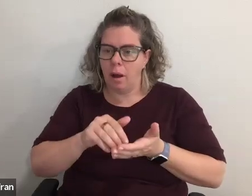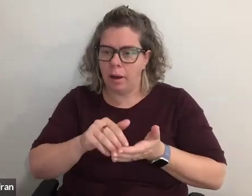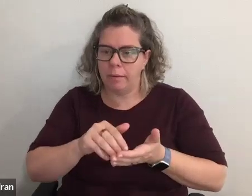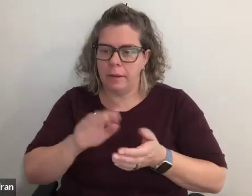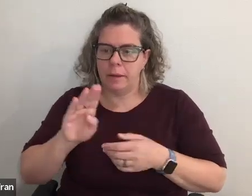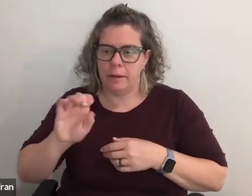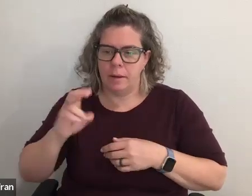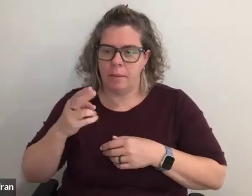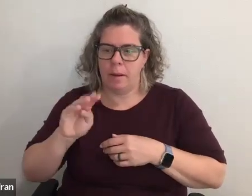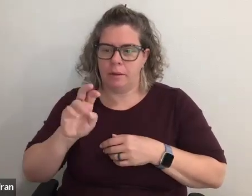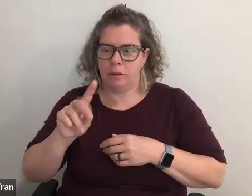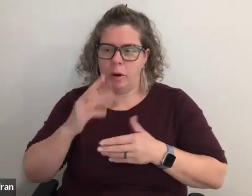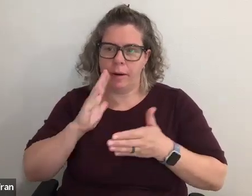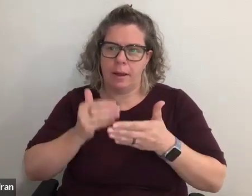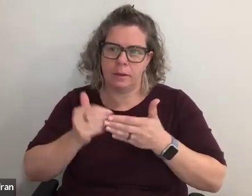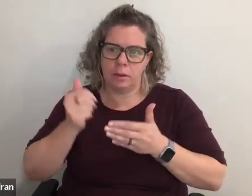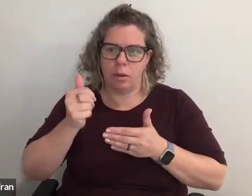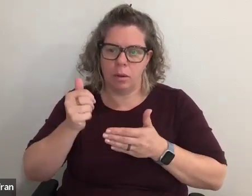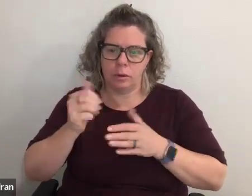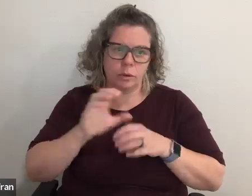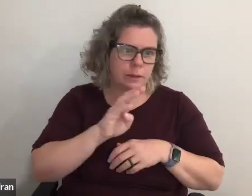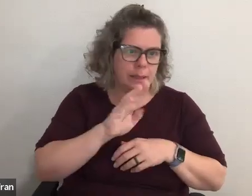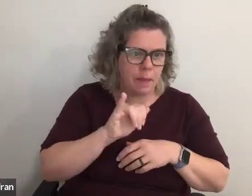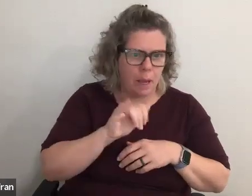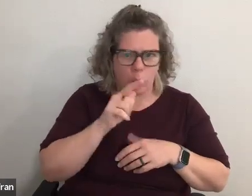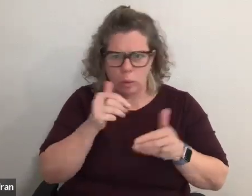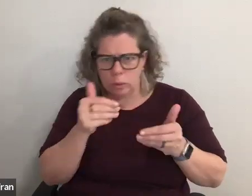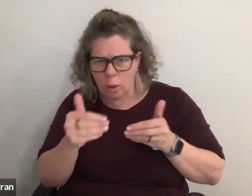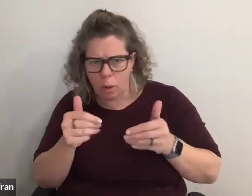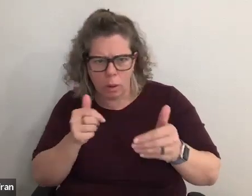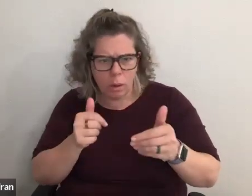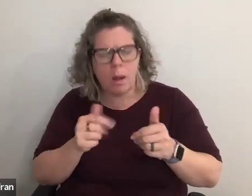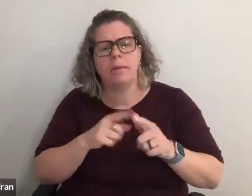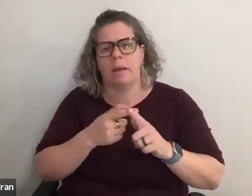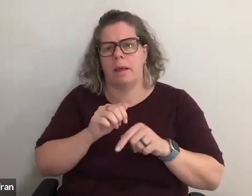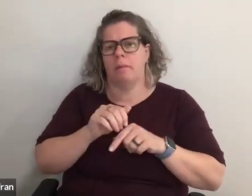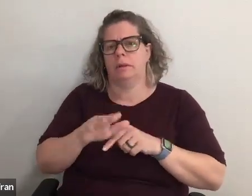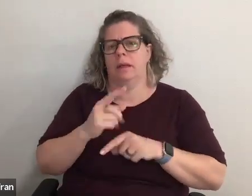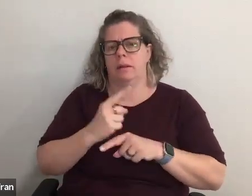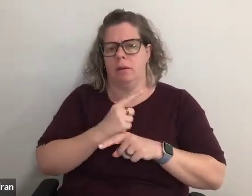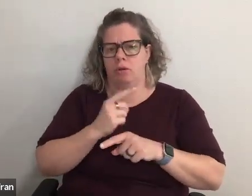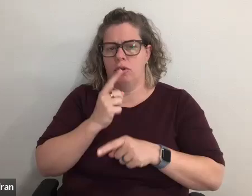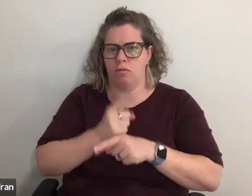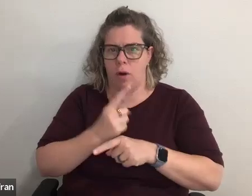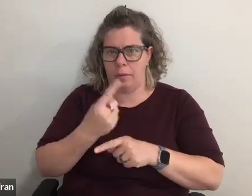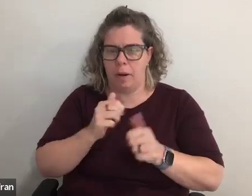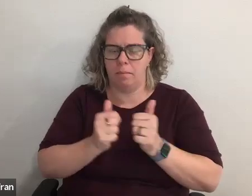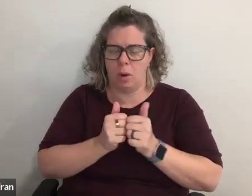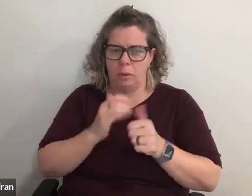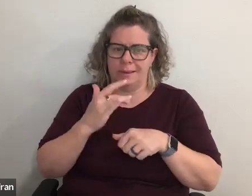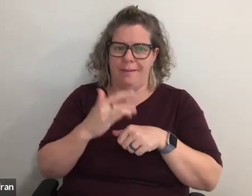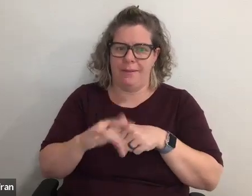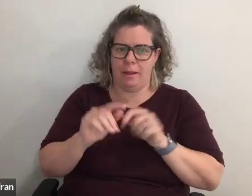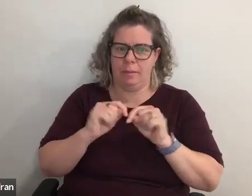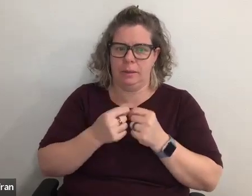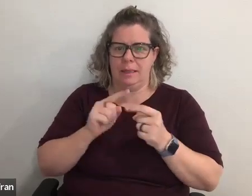Benchmark has got the closest, versus CBI, they're going to send the right and the closest and most available team to the person